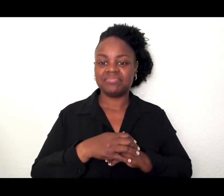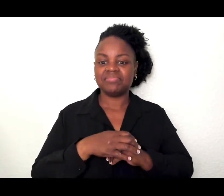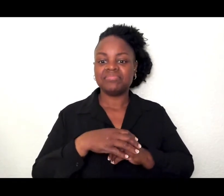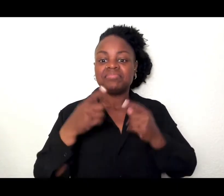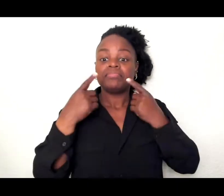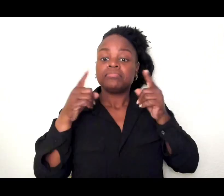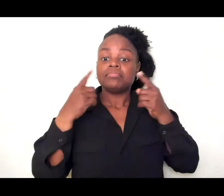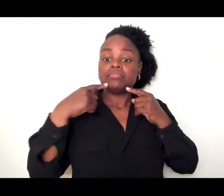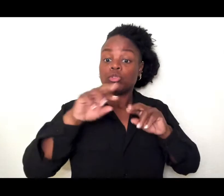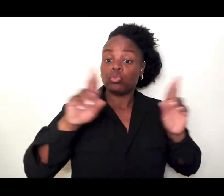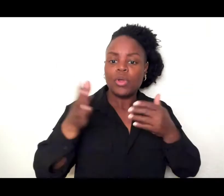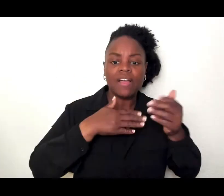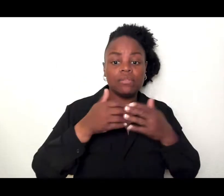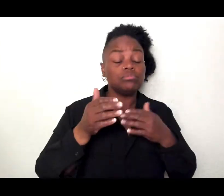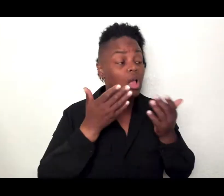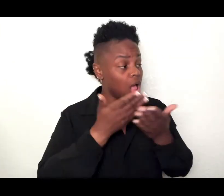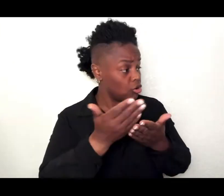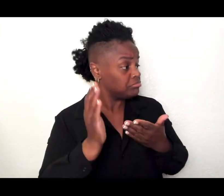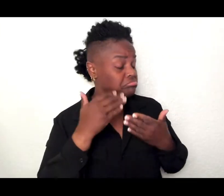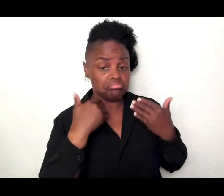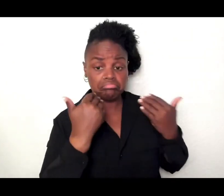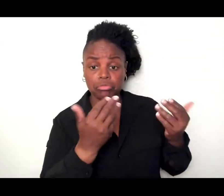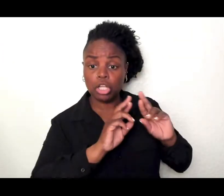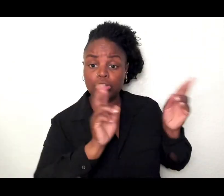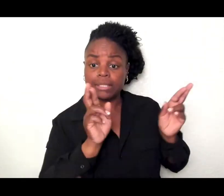They're ready for us whenever. All right, we're ready.